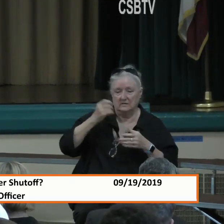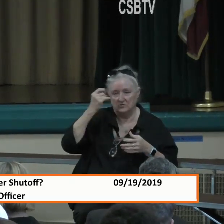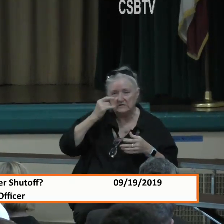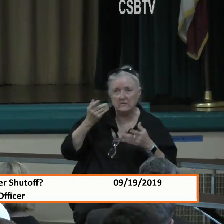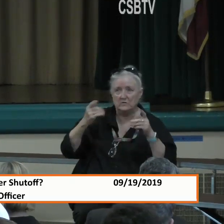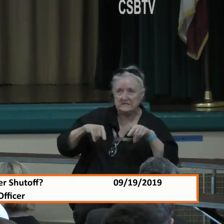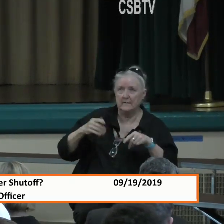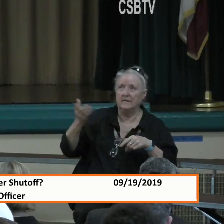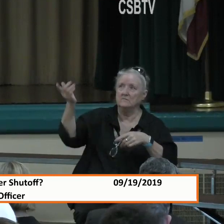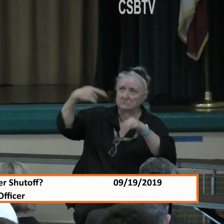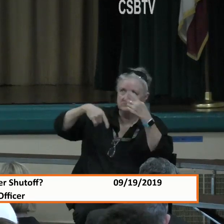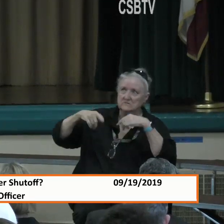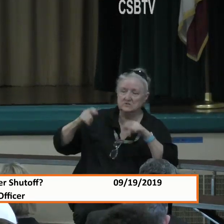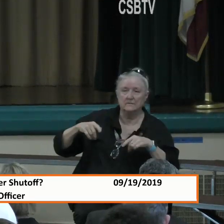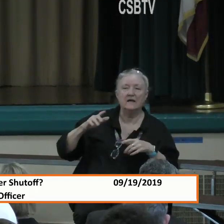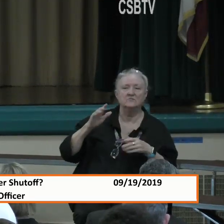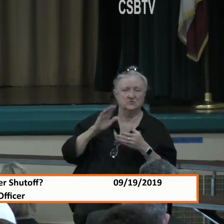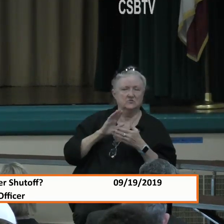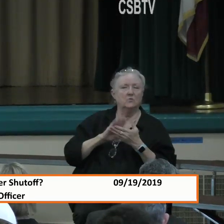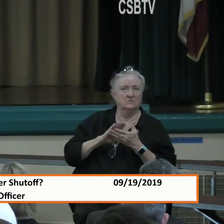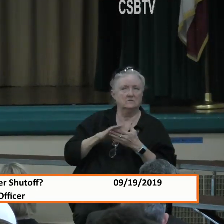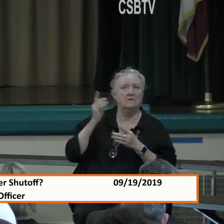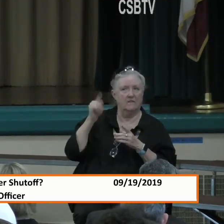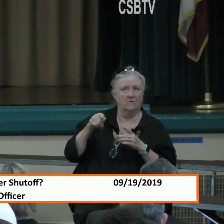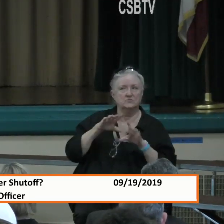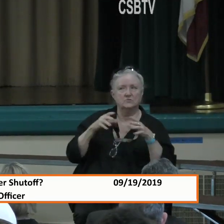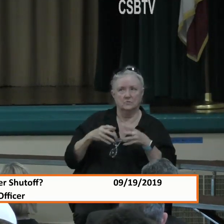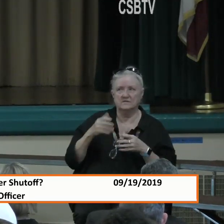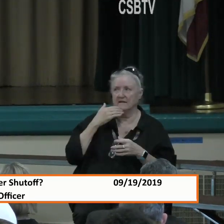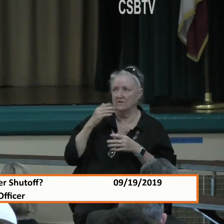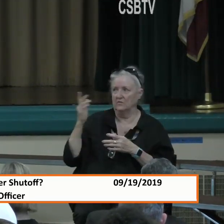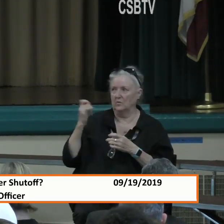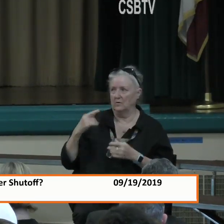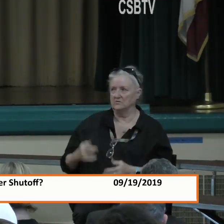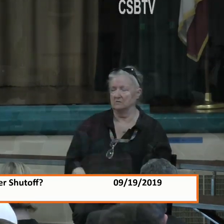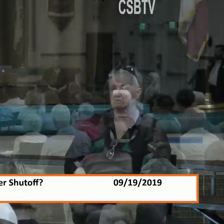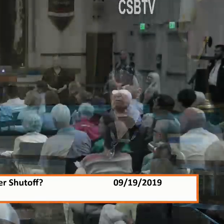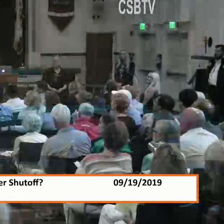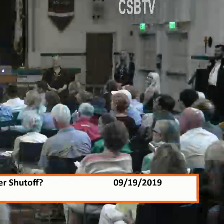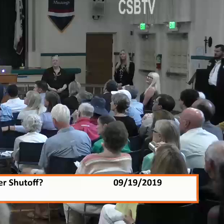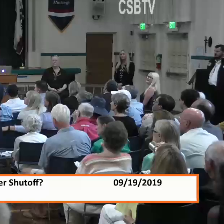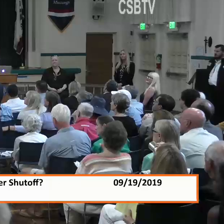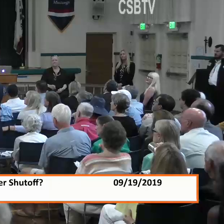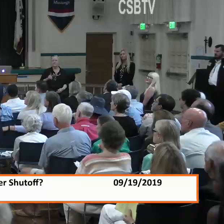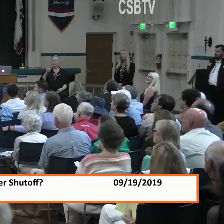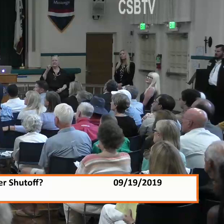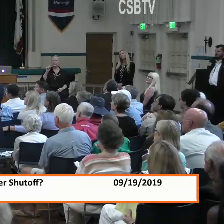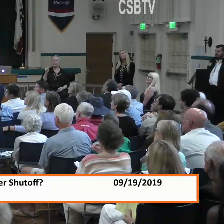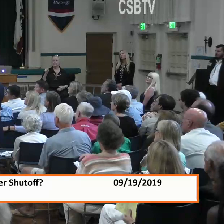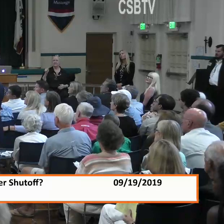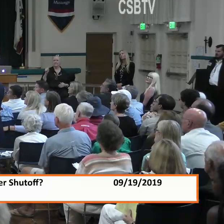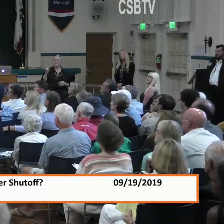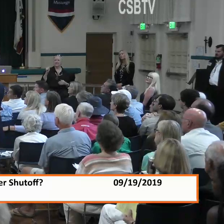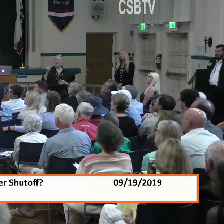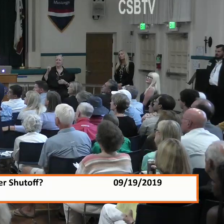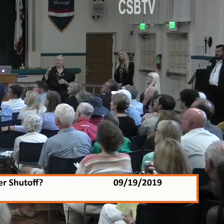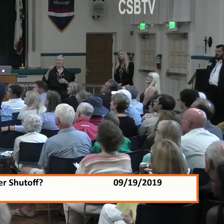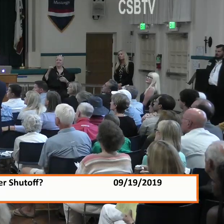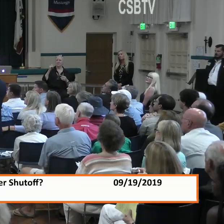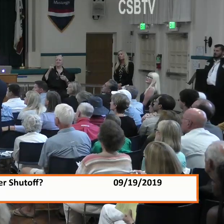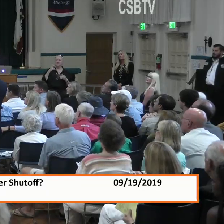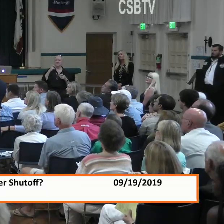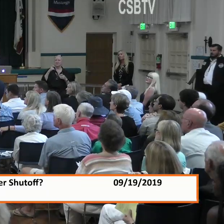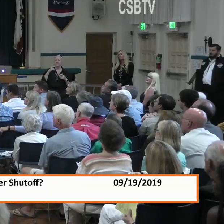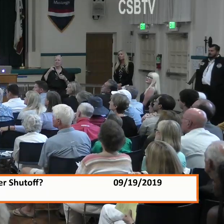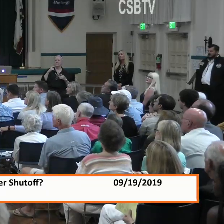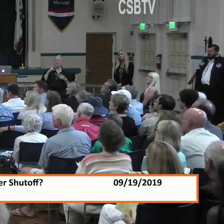And we definitely have schools incorporated into those groups. So thank you for the question. Lisa. I have a question